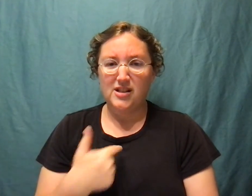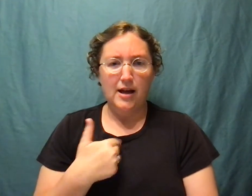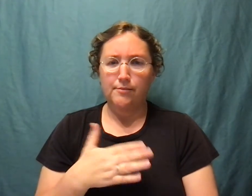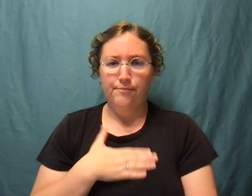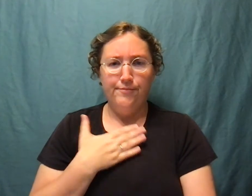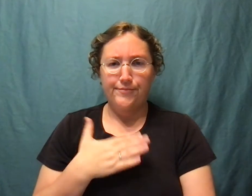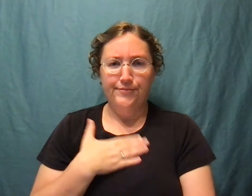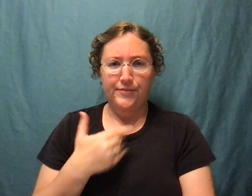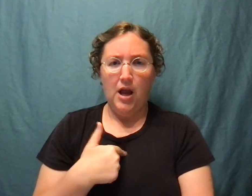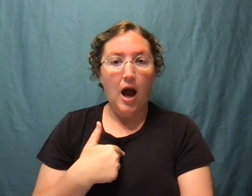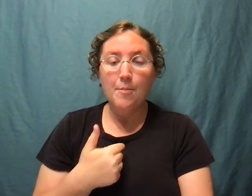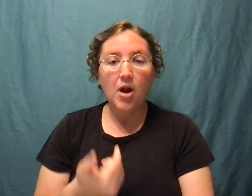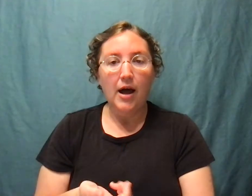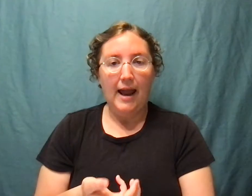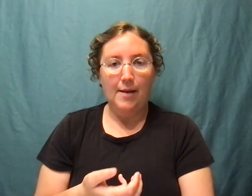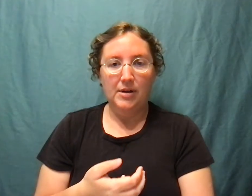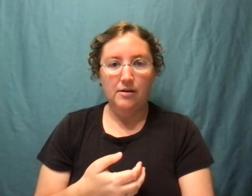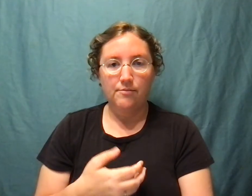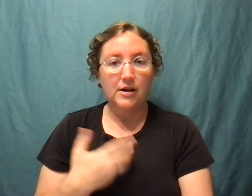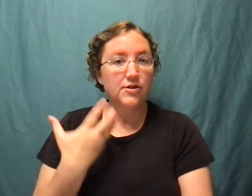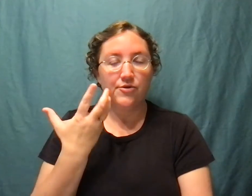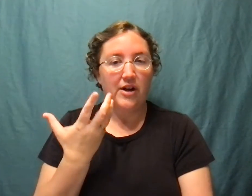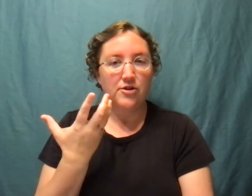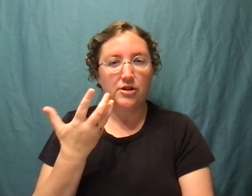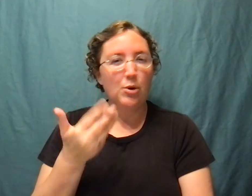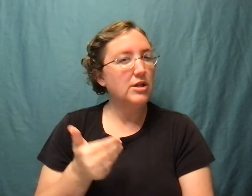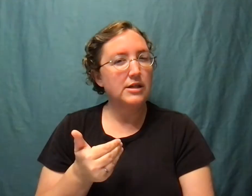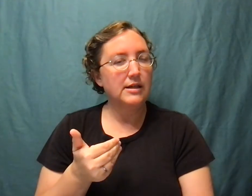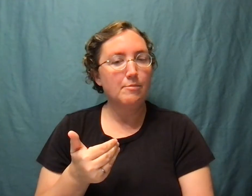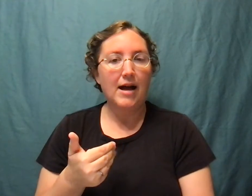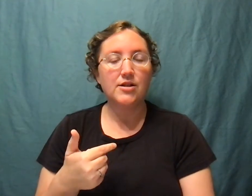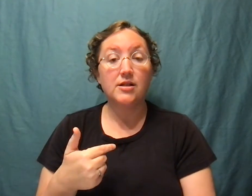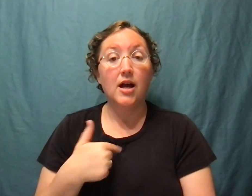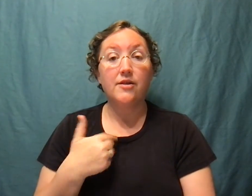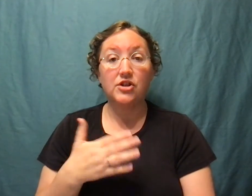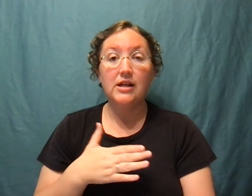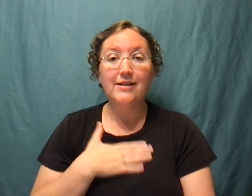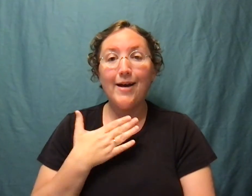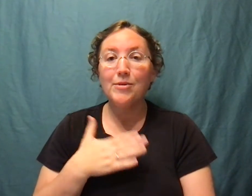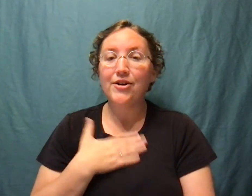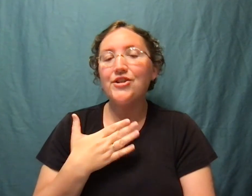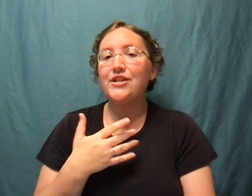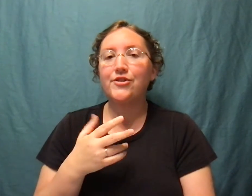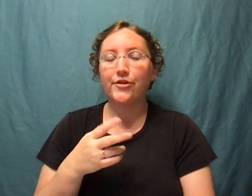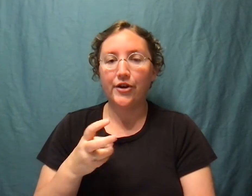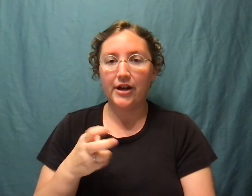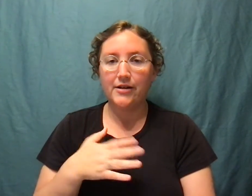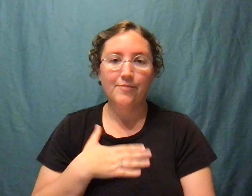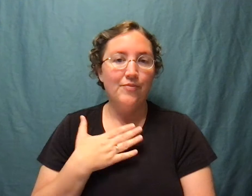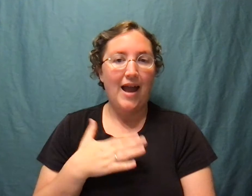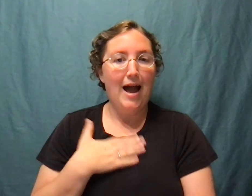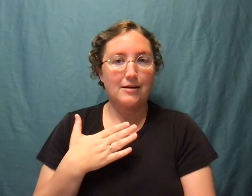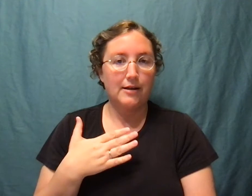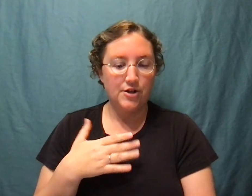saying, I'm not happy, because her facial expression doesn't match the sign. If she is happy, she needs to look it, act like she